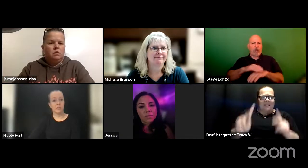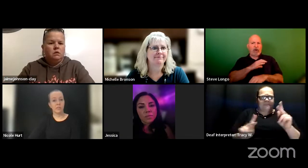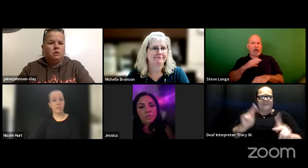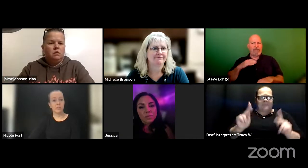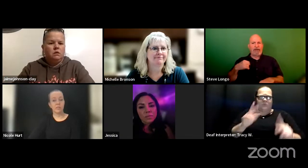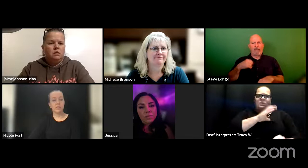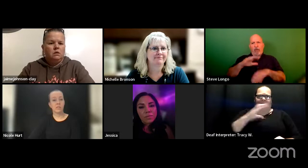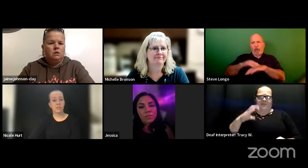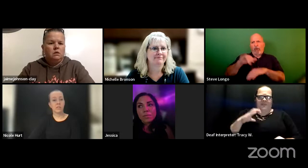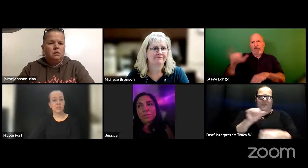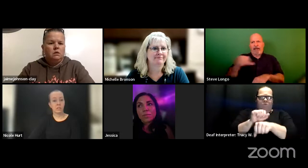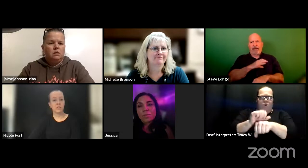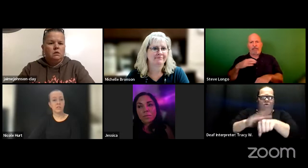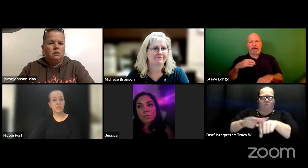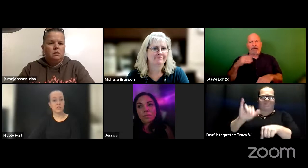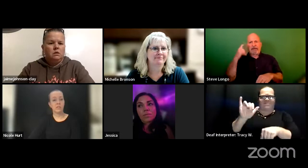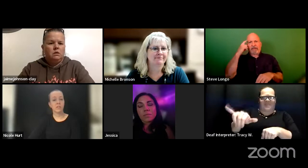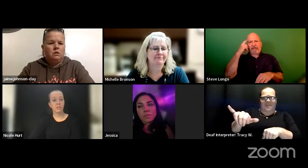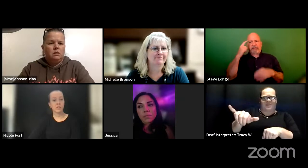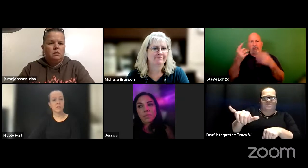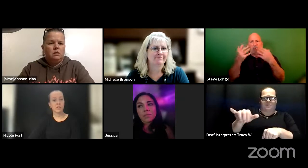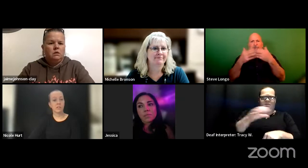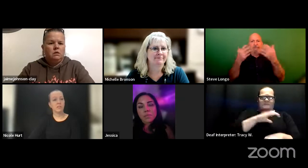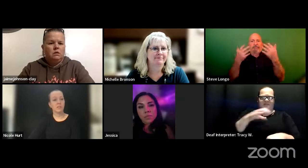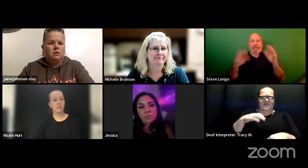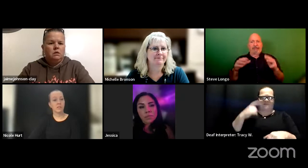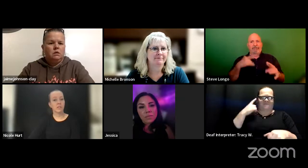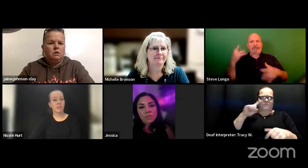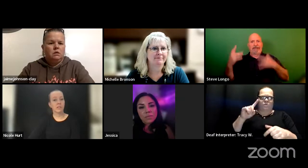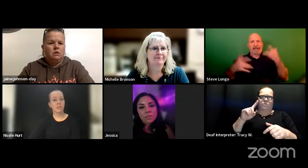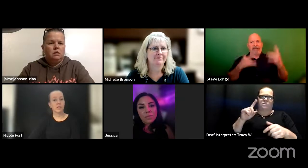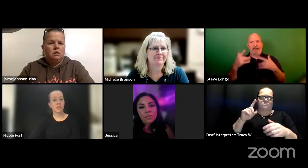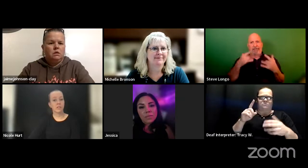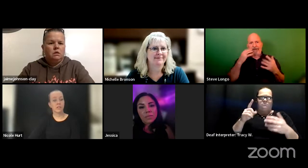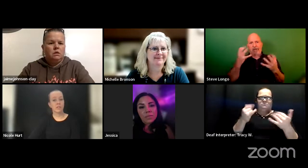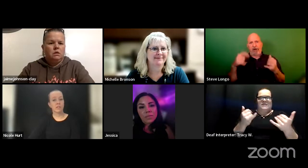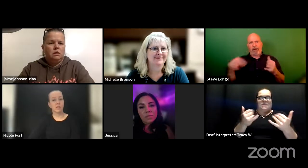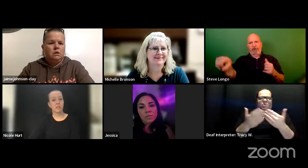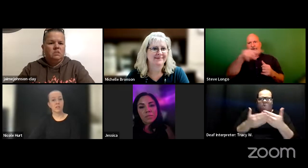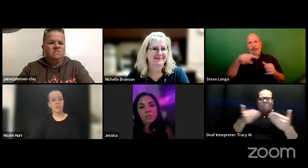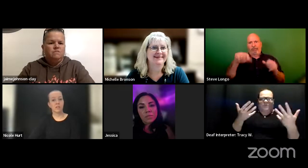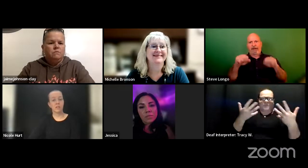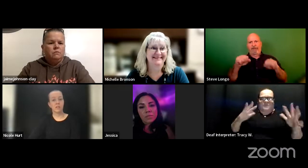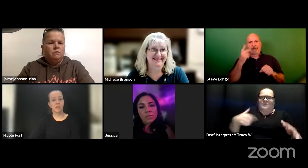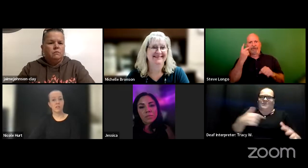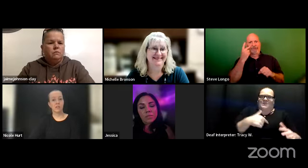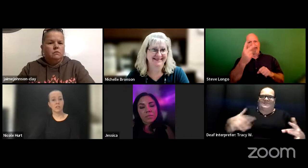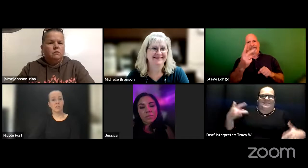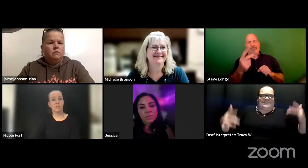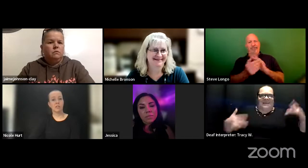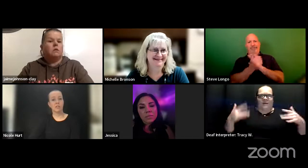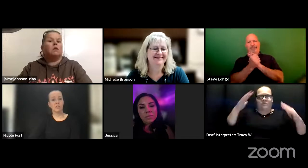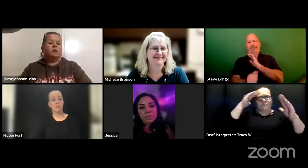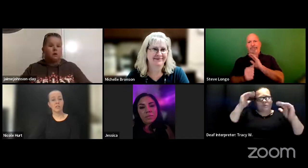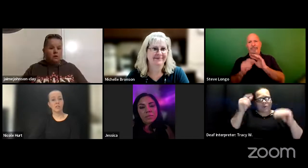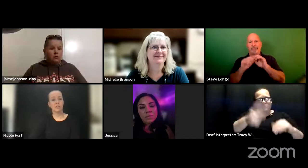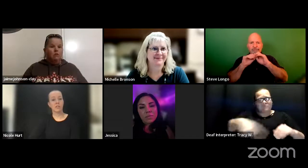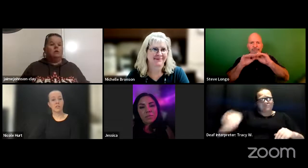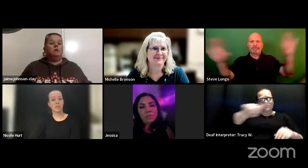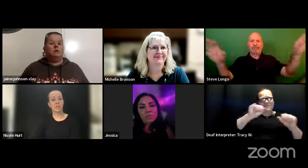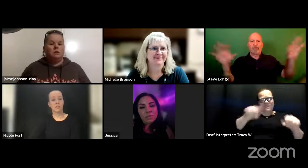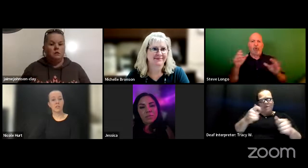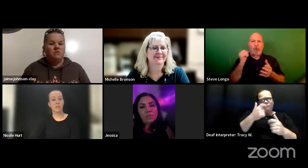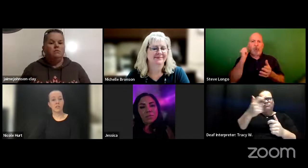There's about 10 of us that have been a part of this committee in creating the story of Rita Corey. And I'm very excited and